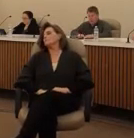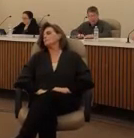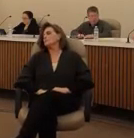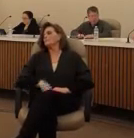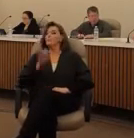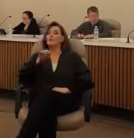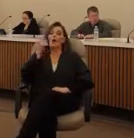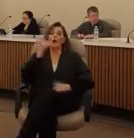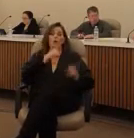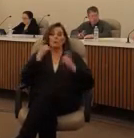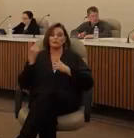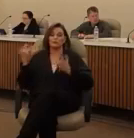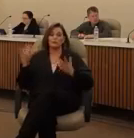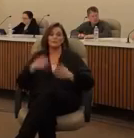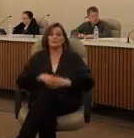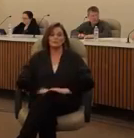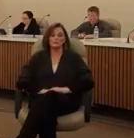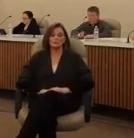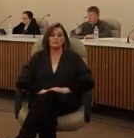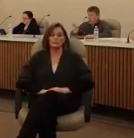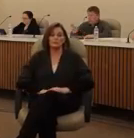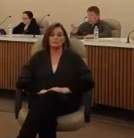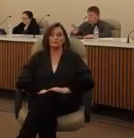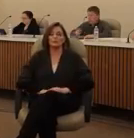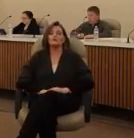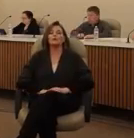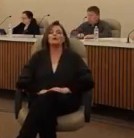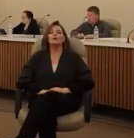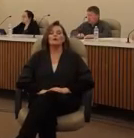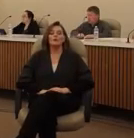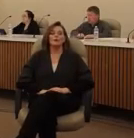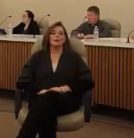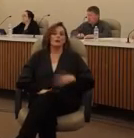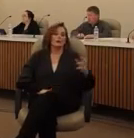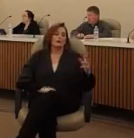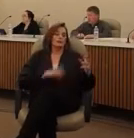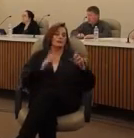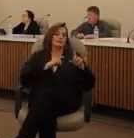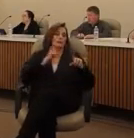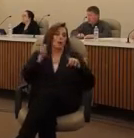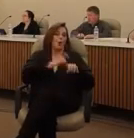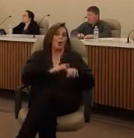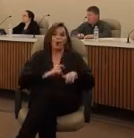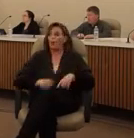Okay, any other questions? Any call-ins? We had a call-in?